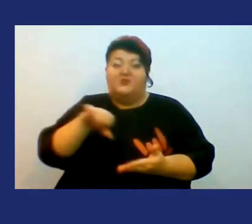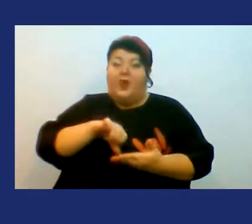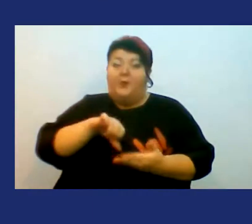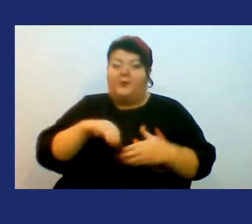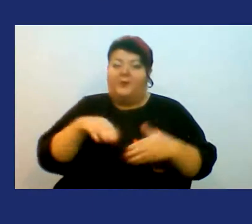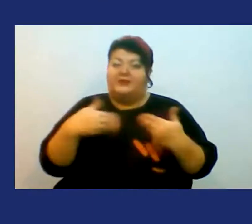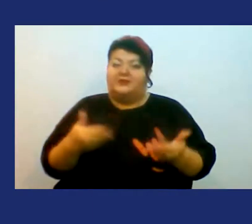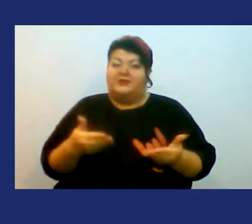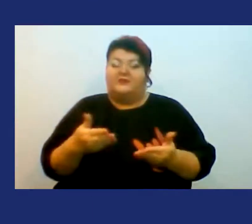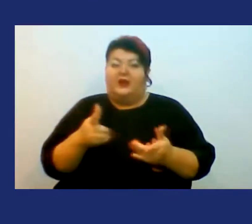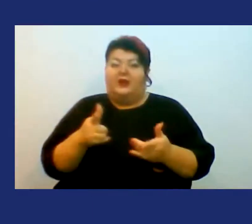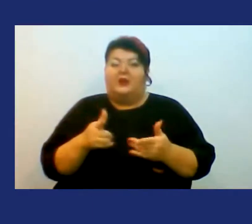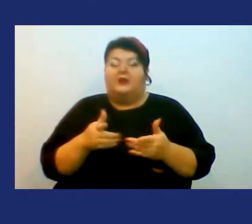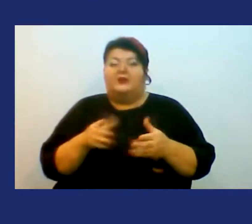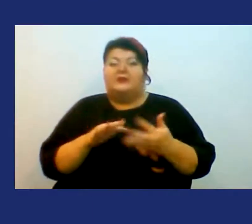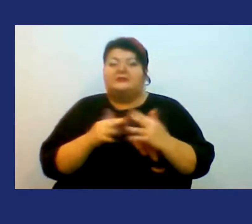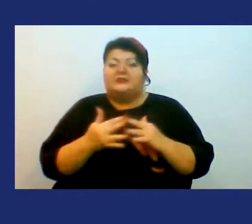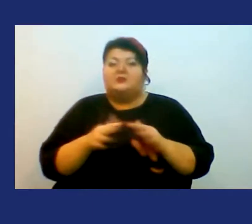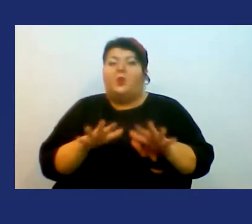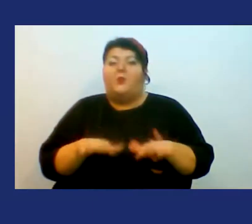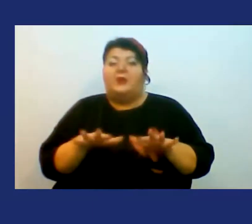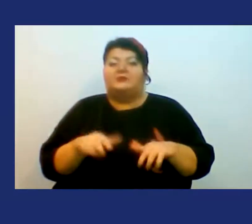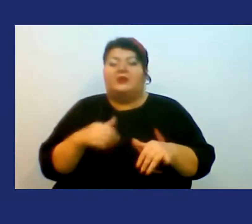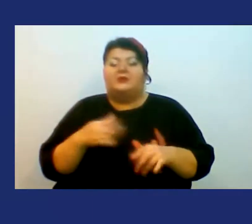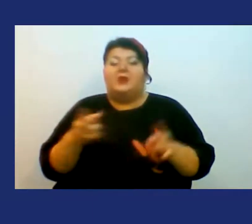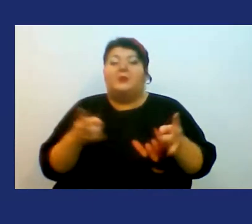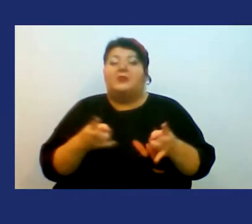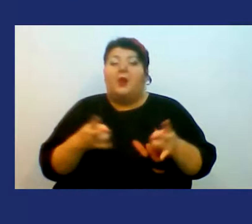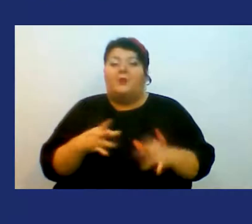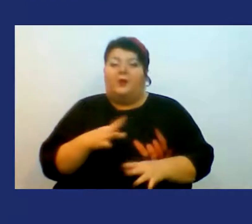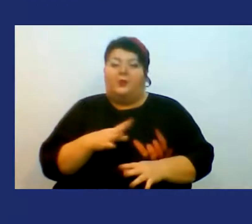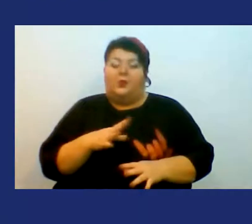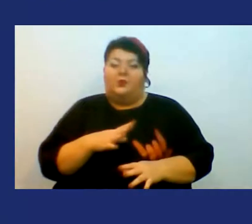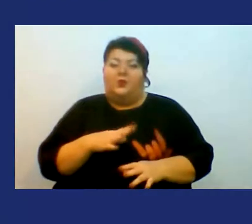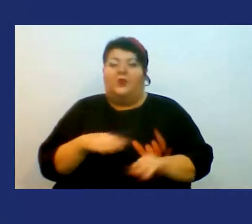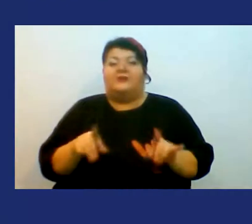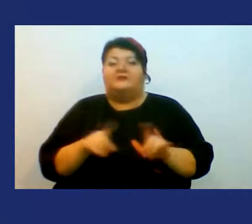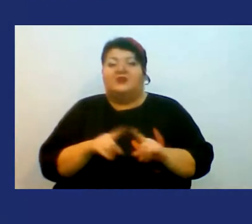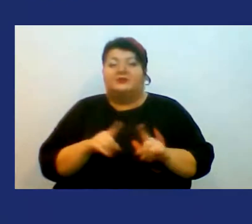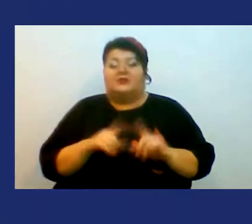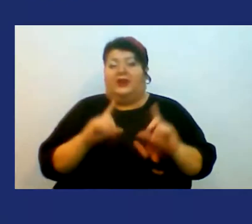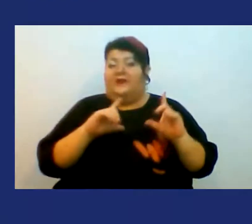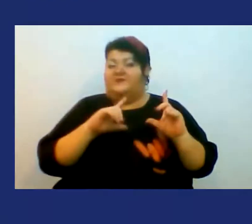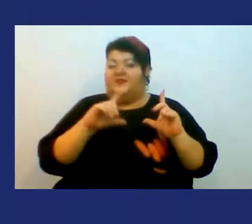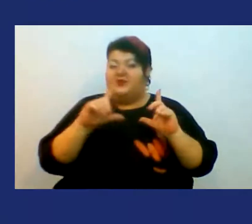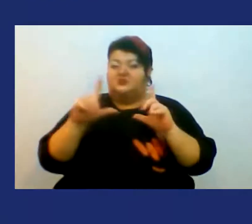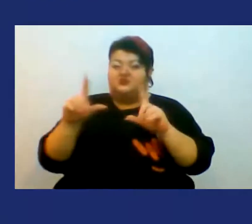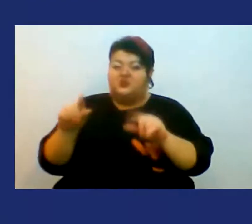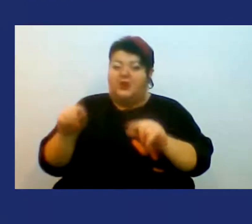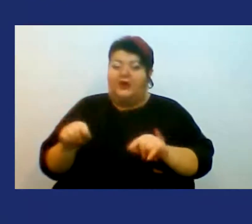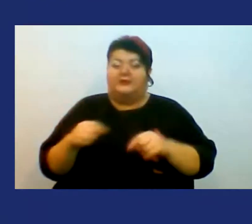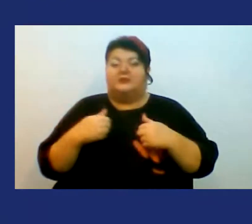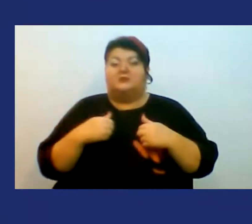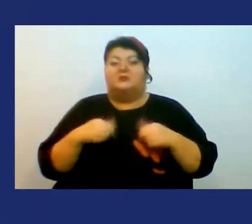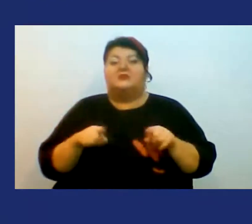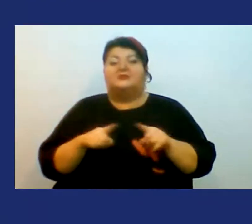were all masked up and very socially distanced. We would hang a pamphlet on the door, ring the bell,